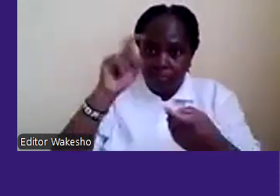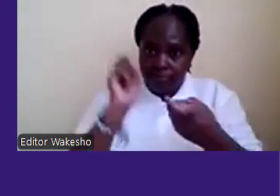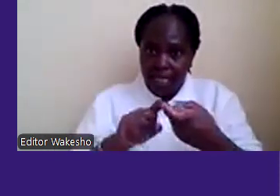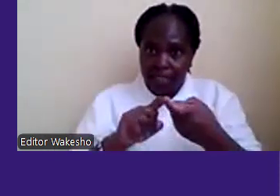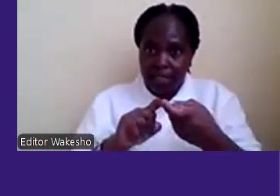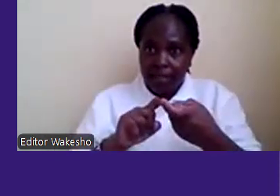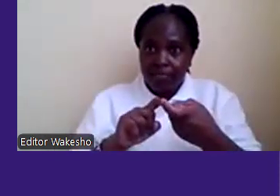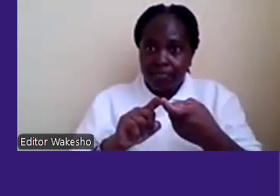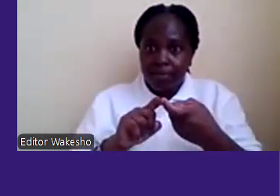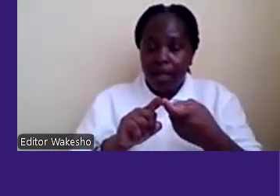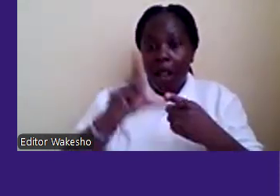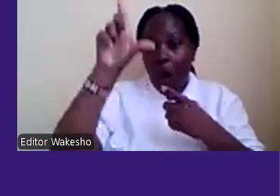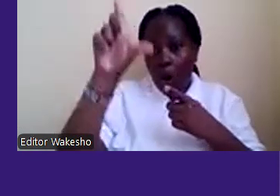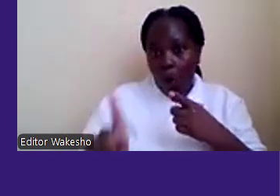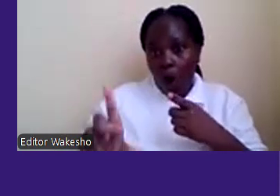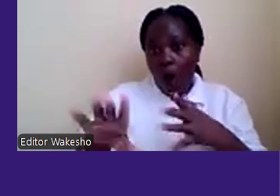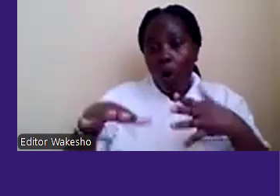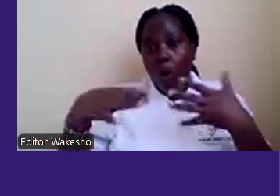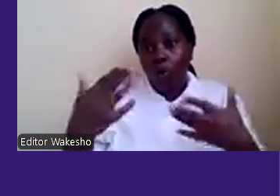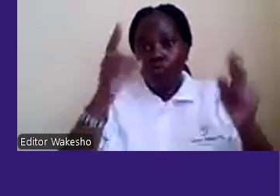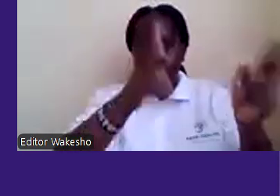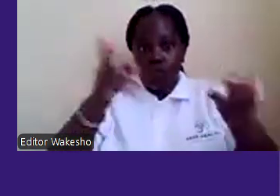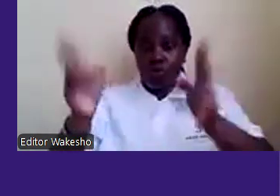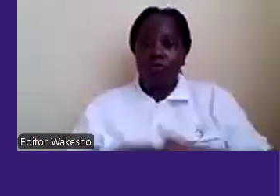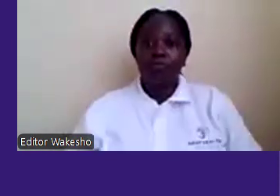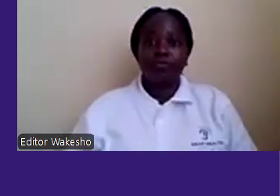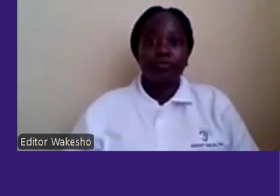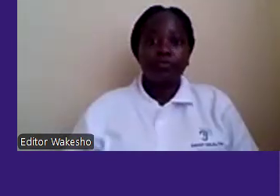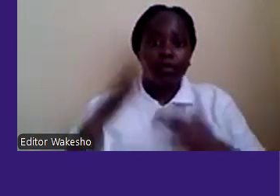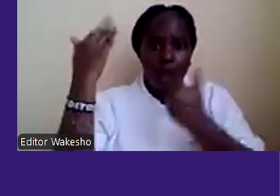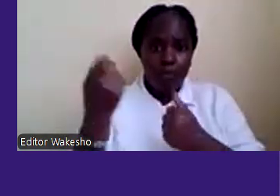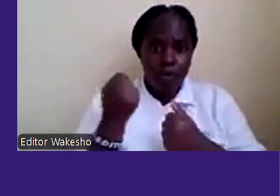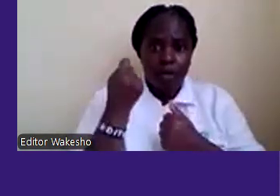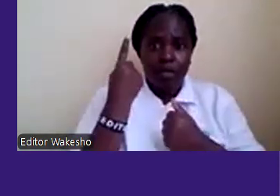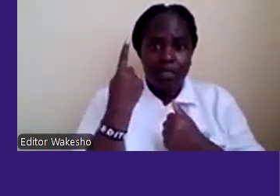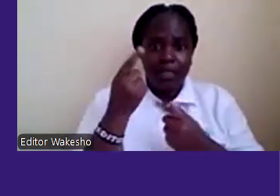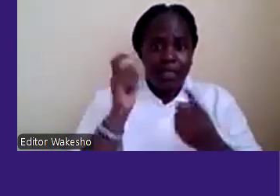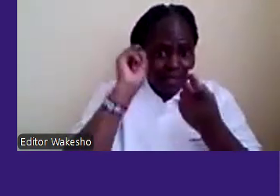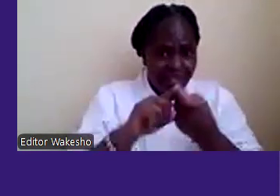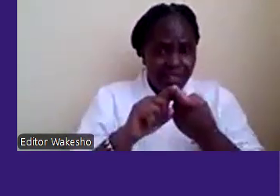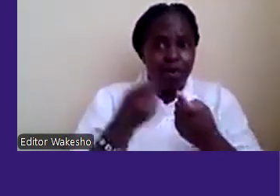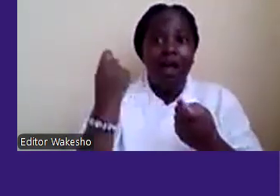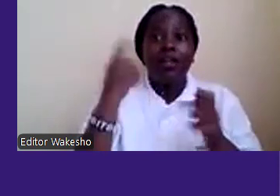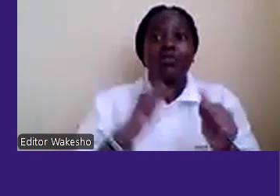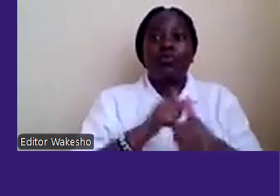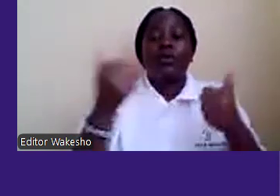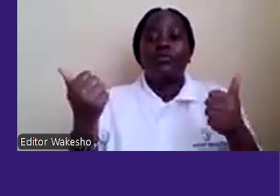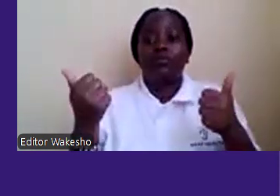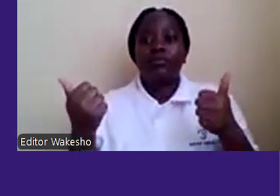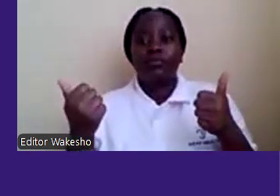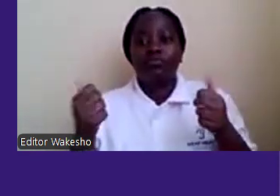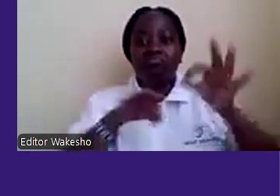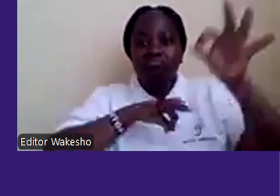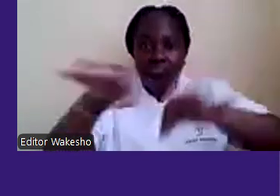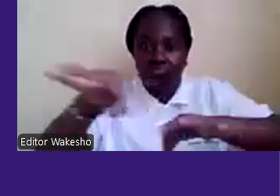lower level or within the normal range. So I hope these tests are making sense even based on what we were explaining when